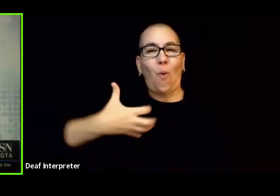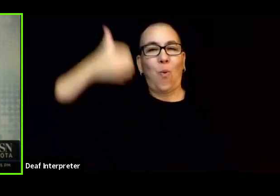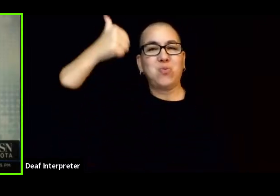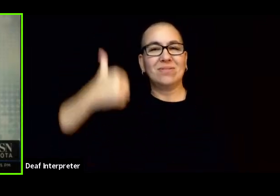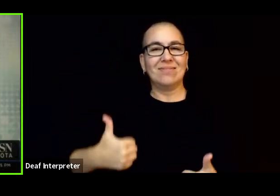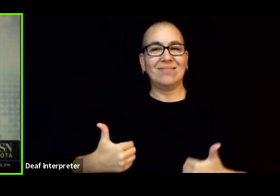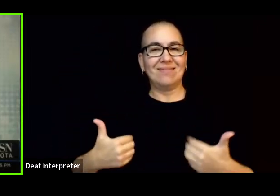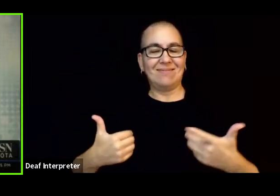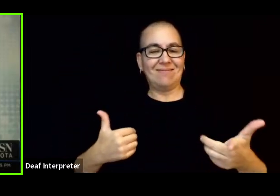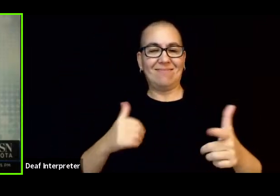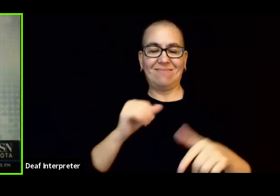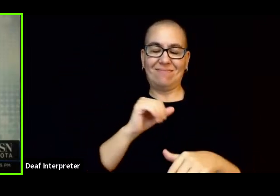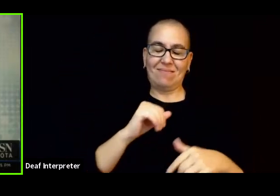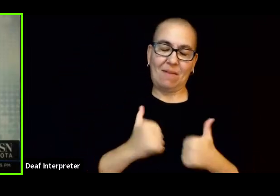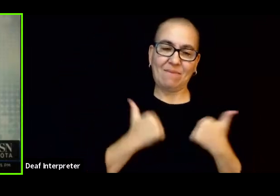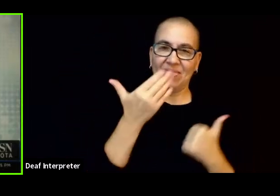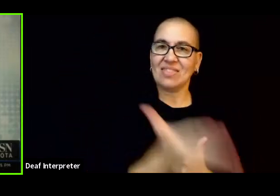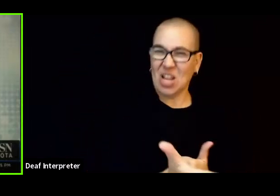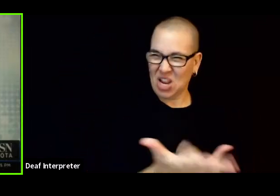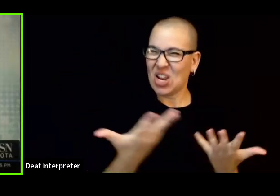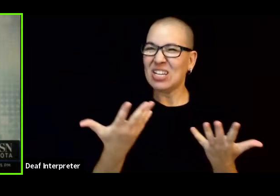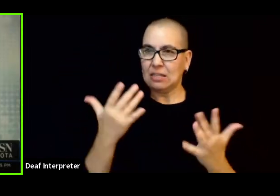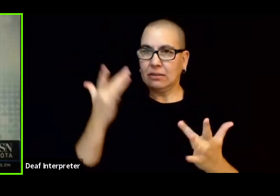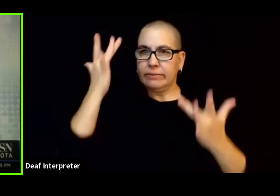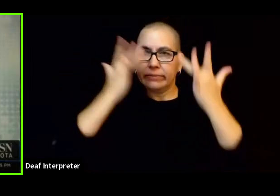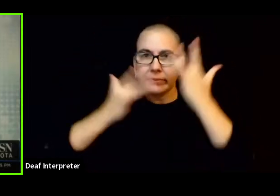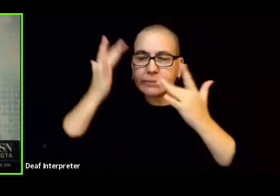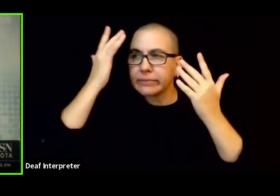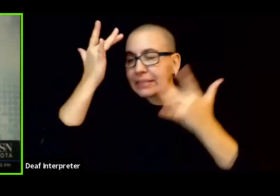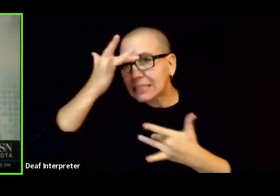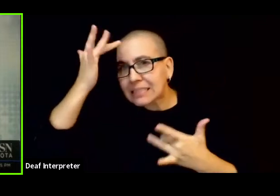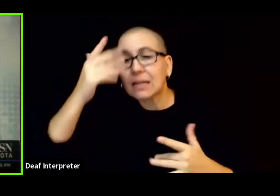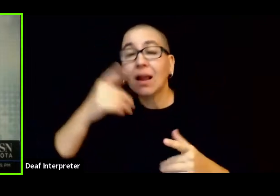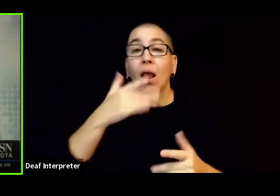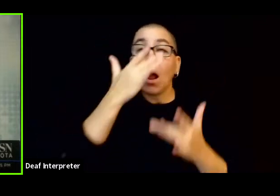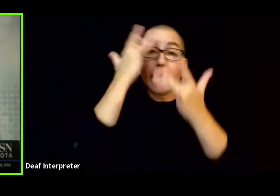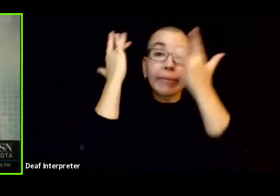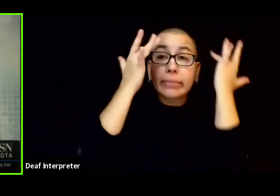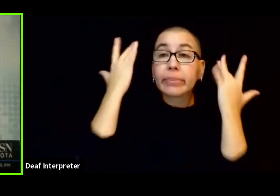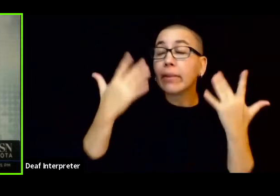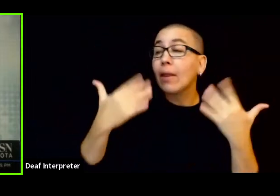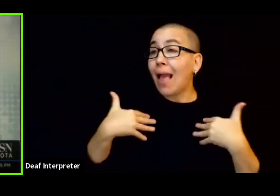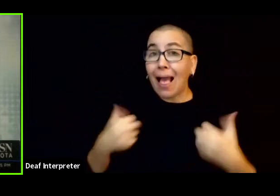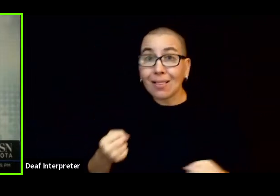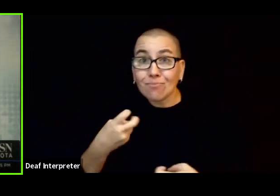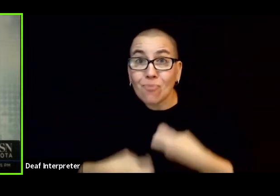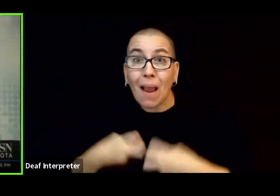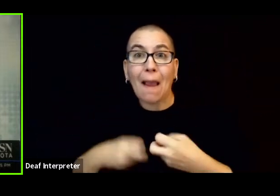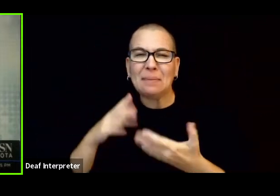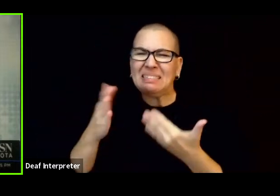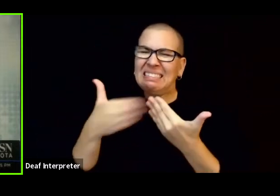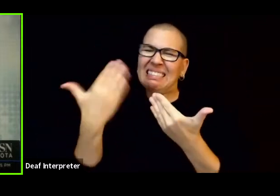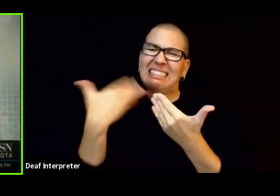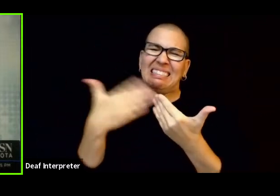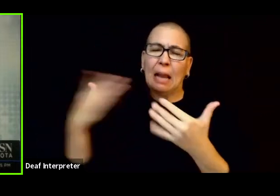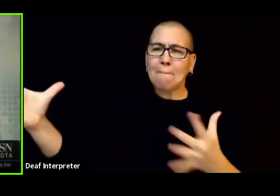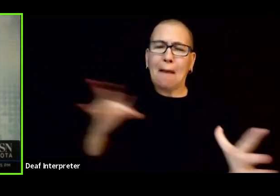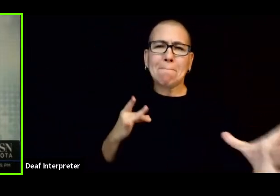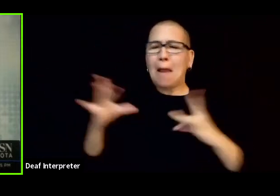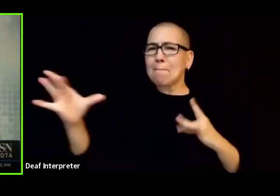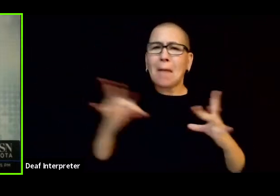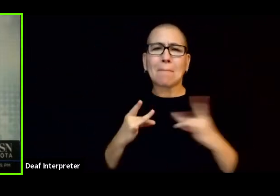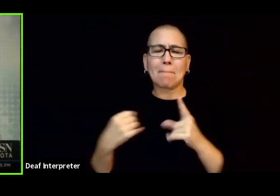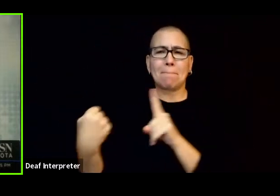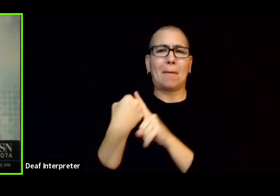traumatic injuries, memory loss, or disabilities. Together, these are some of the most vulnerable Minnesotans for contracting